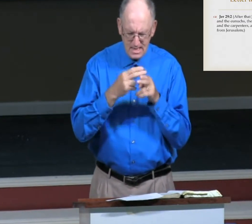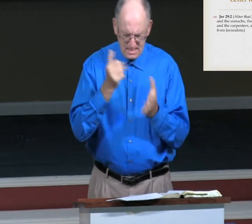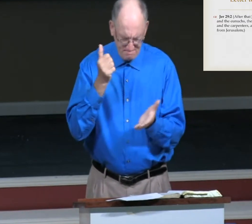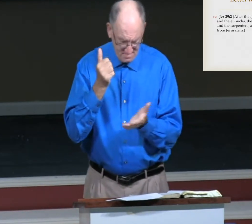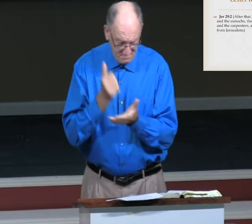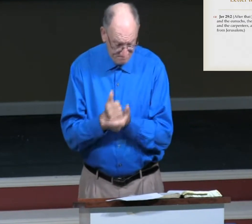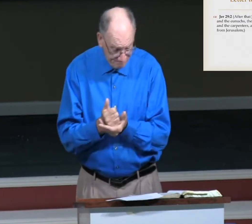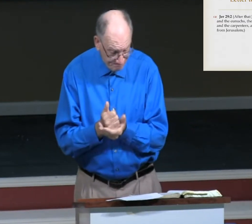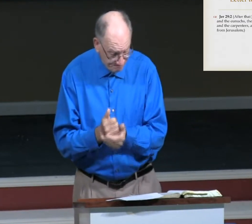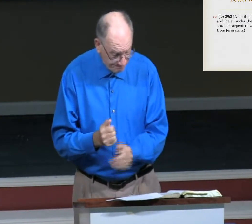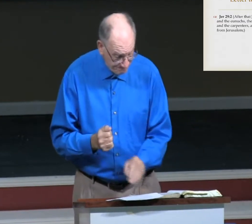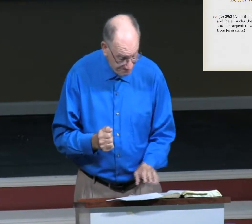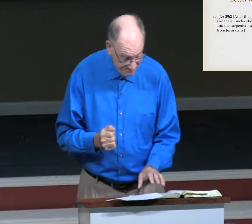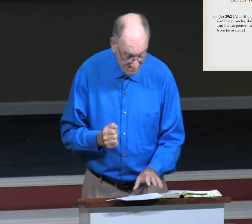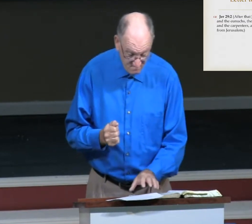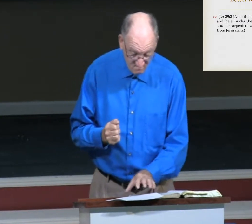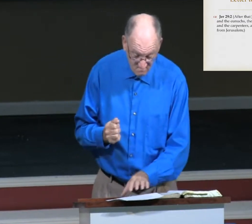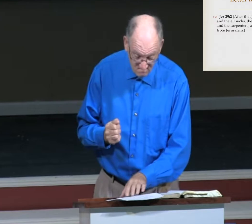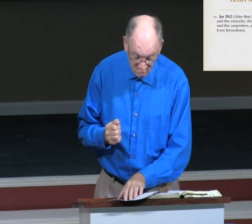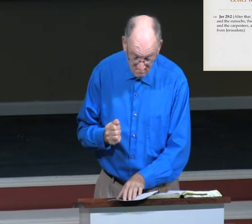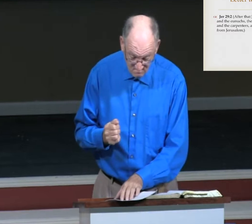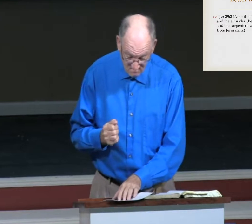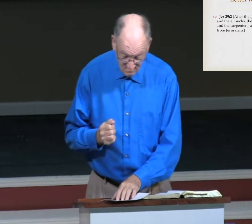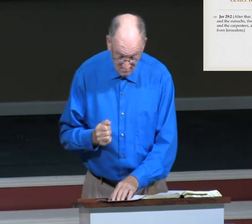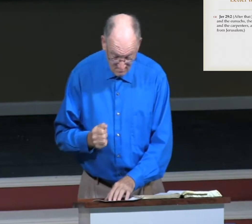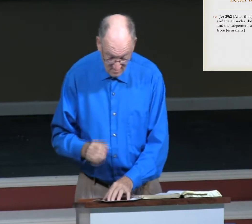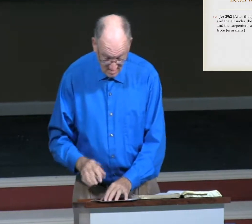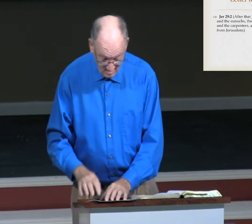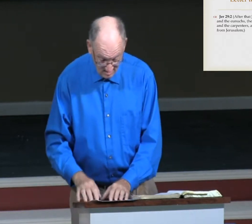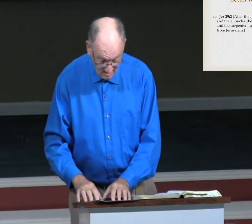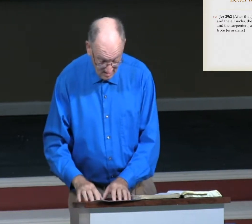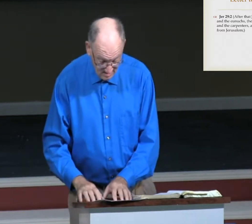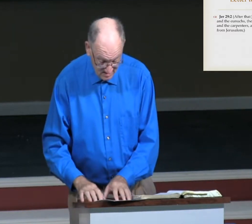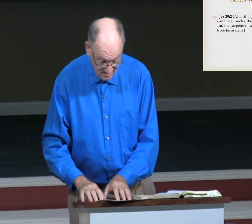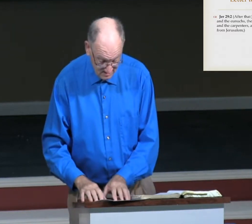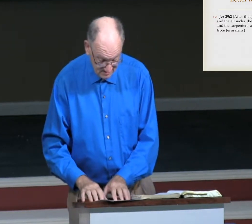Bless the service again. In Jesus' name, amen.